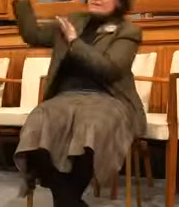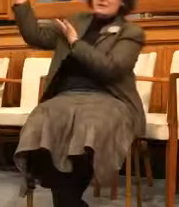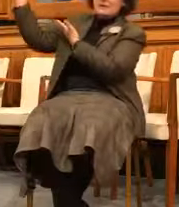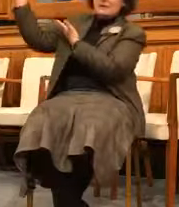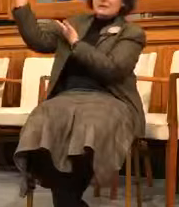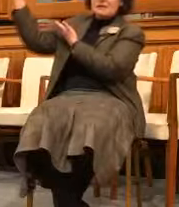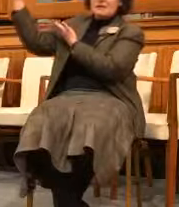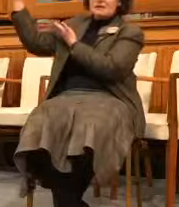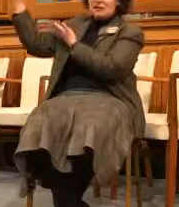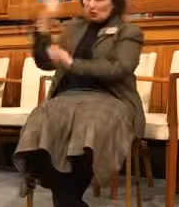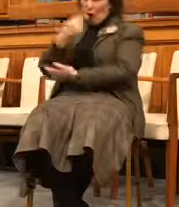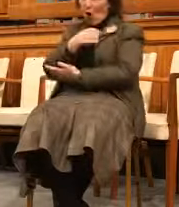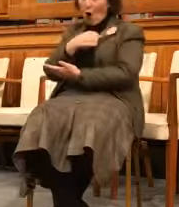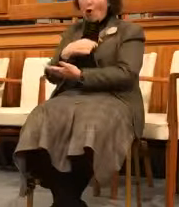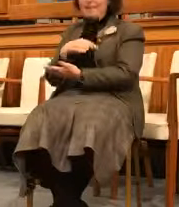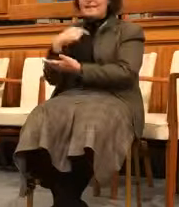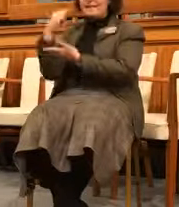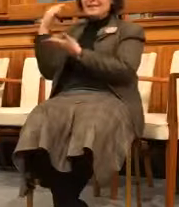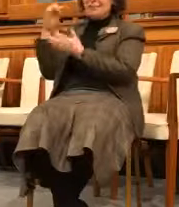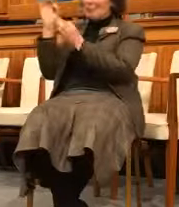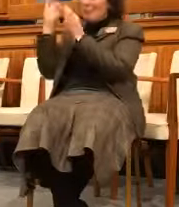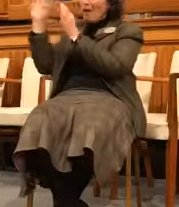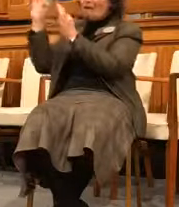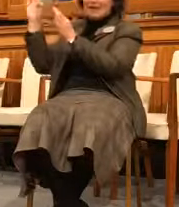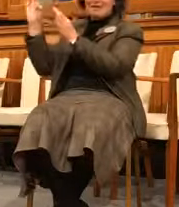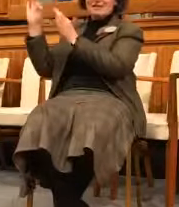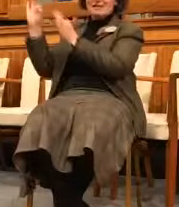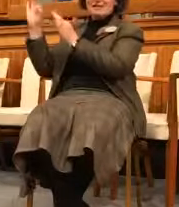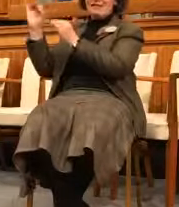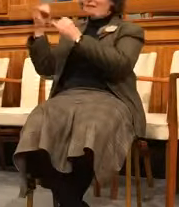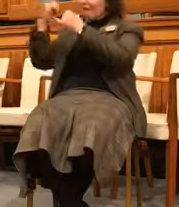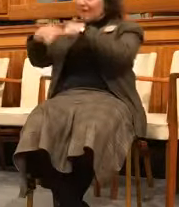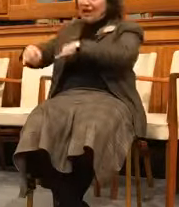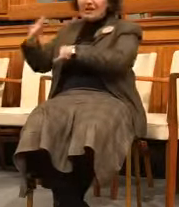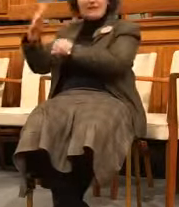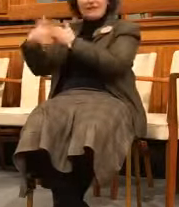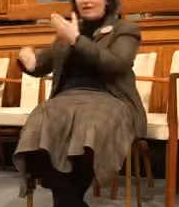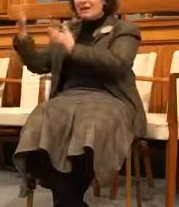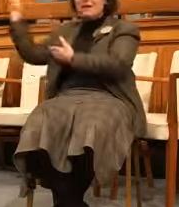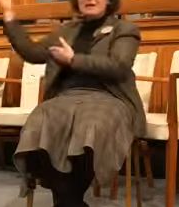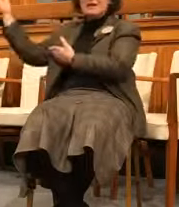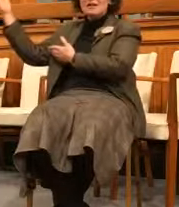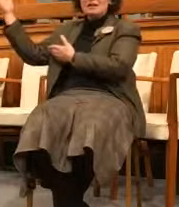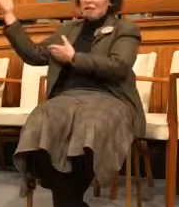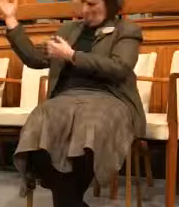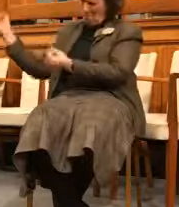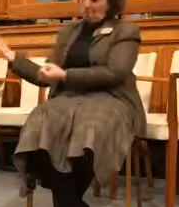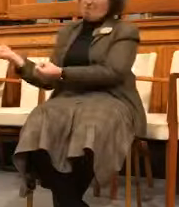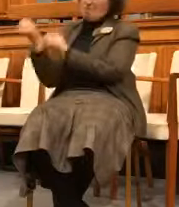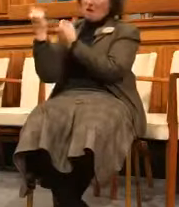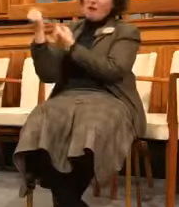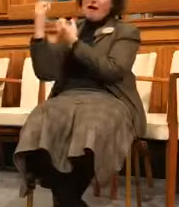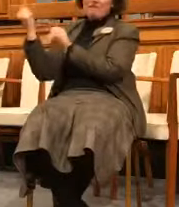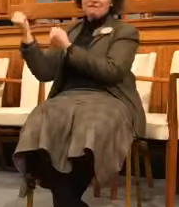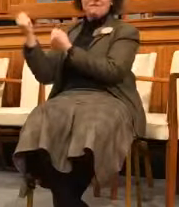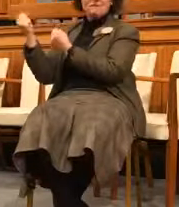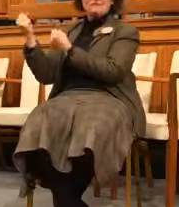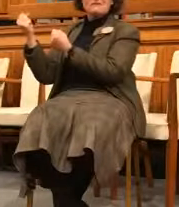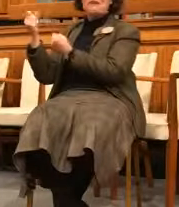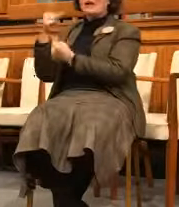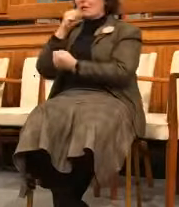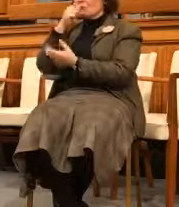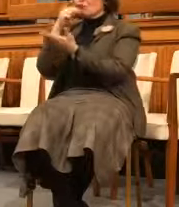perfect integrity. And not only does he have perfect integrity, he has all the power to keep his